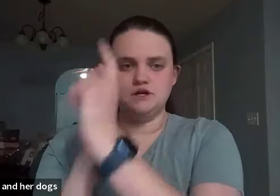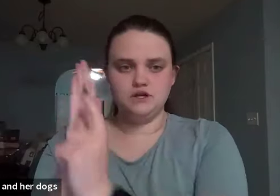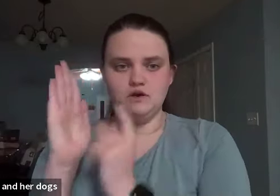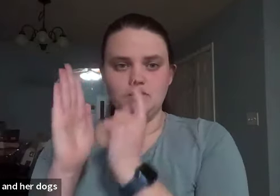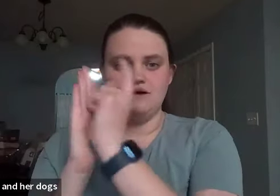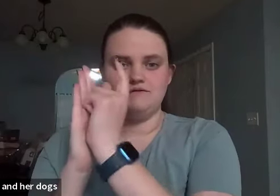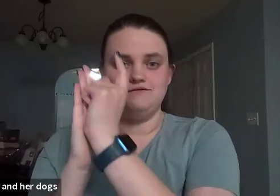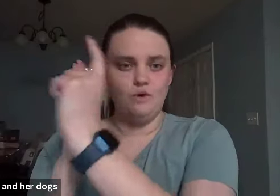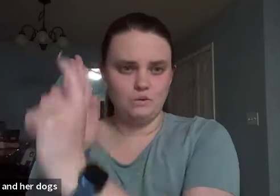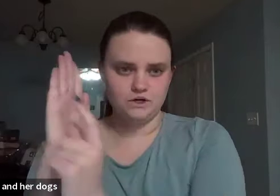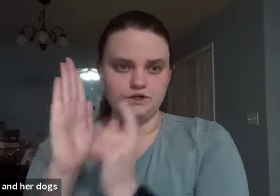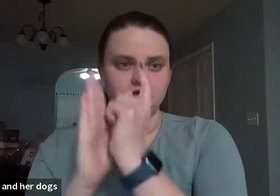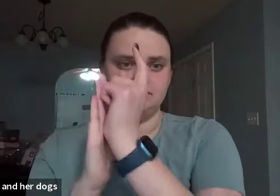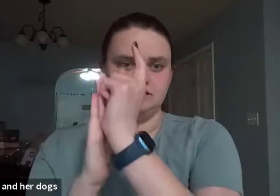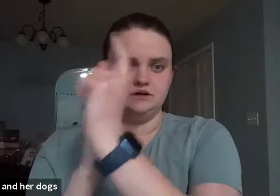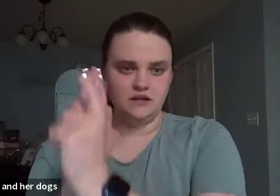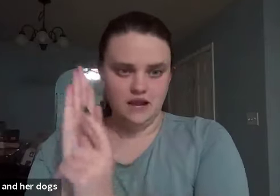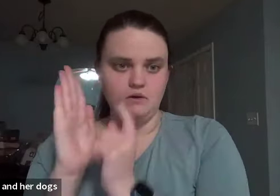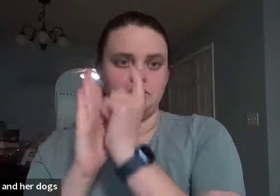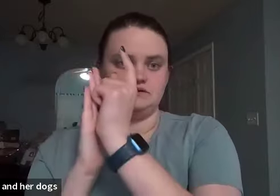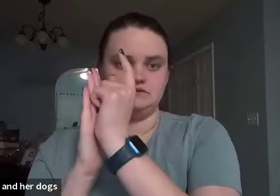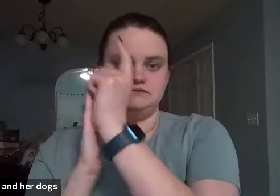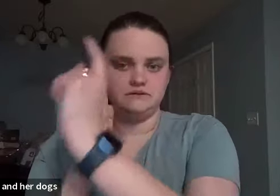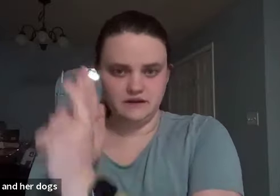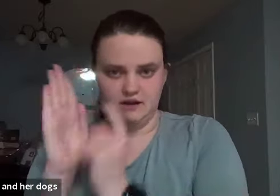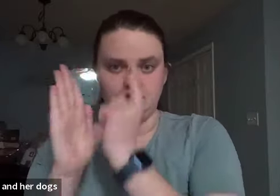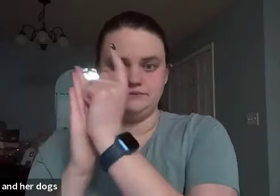to go forward. Hour, hour.